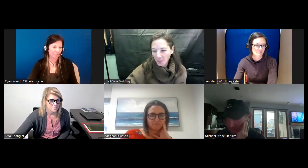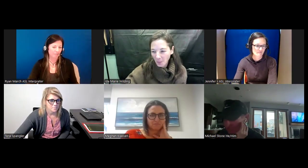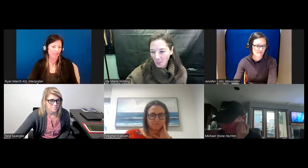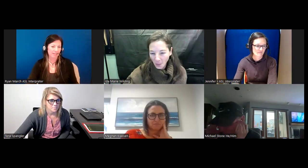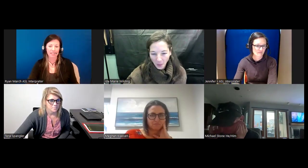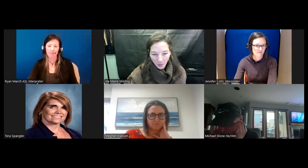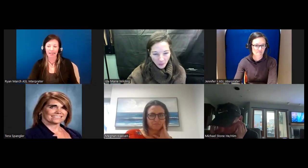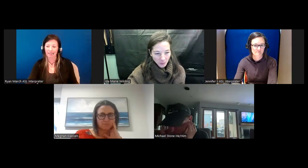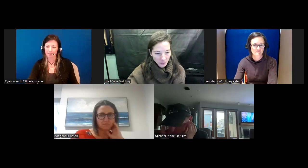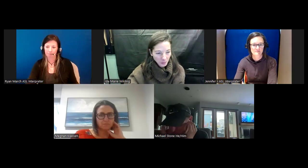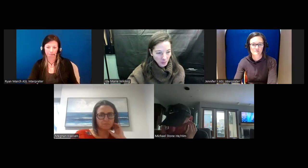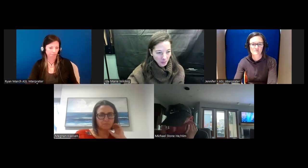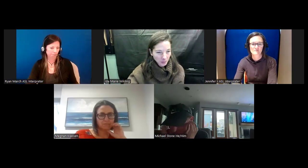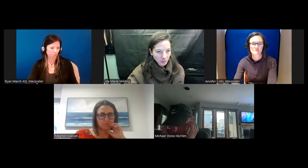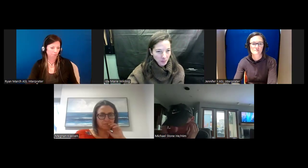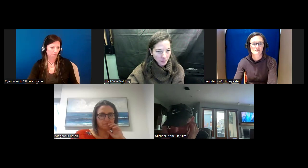Yep. Thanks, Beth.